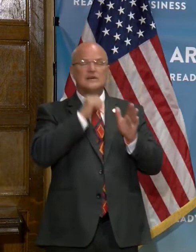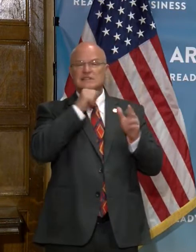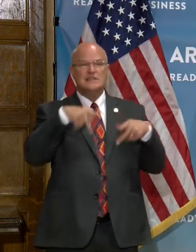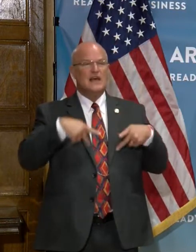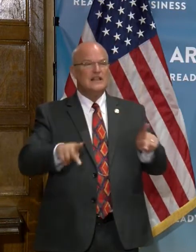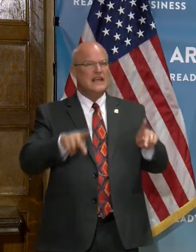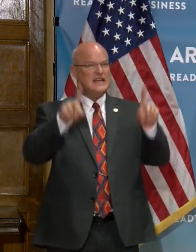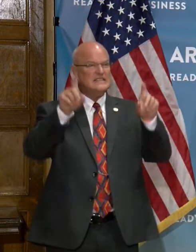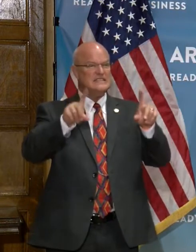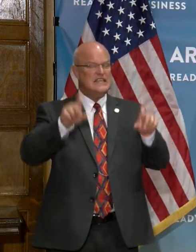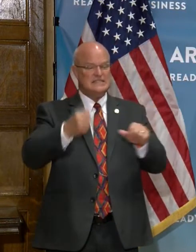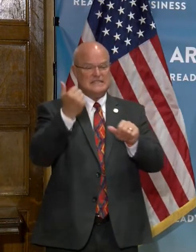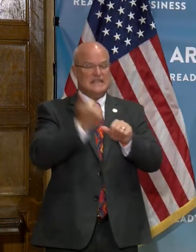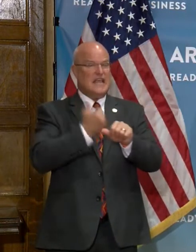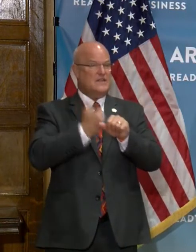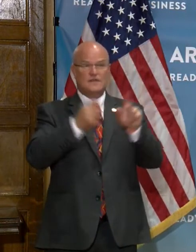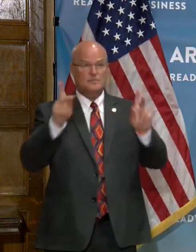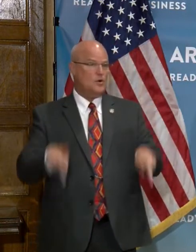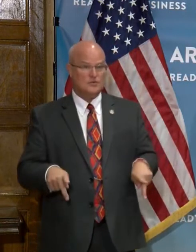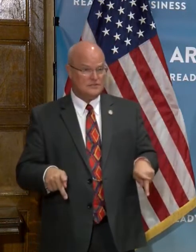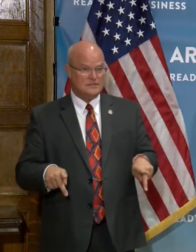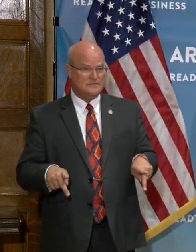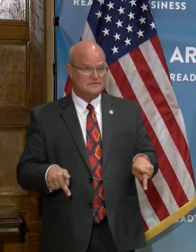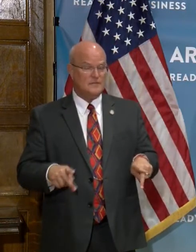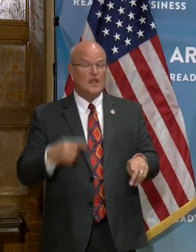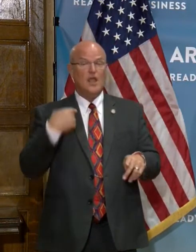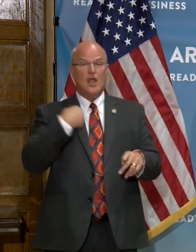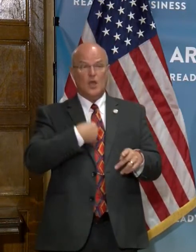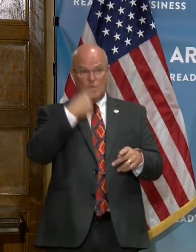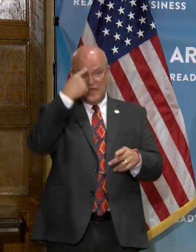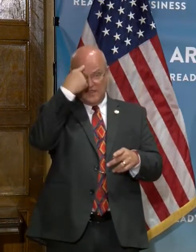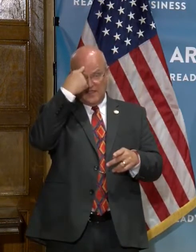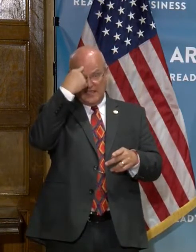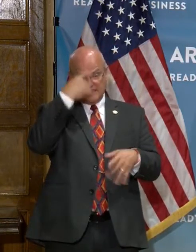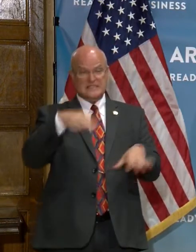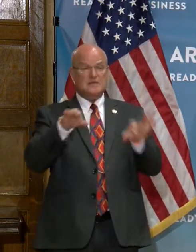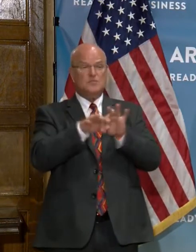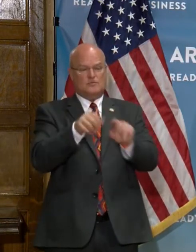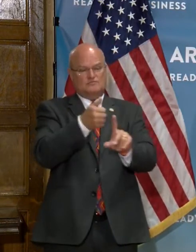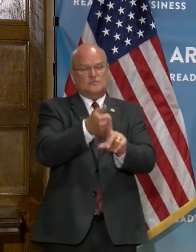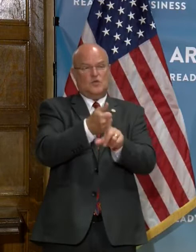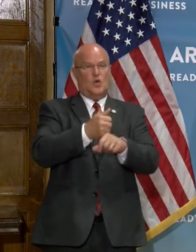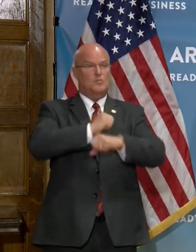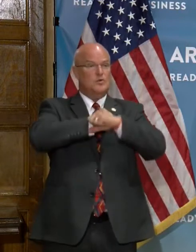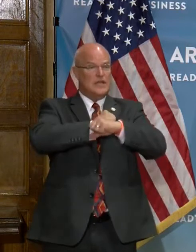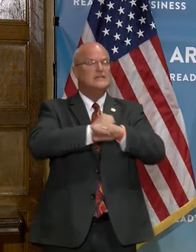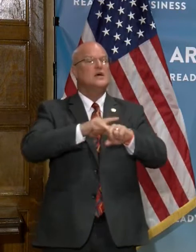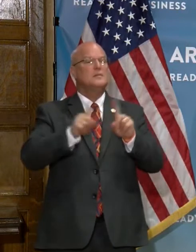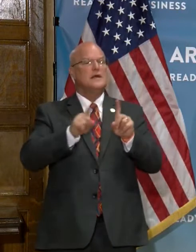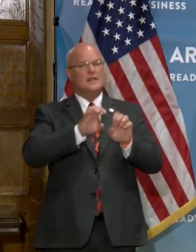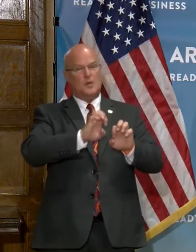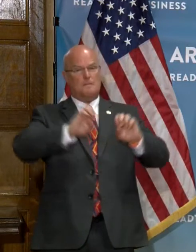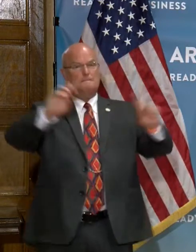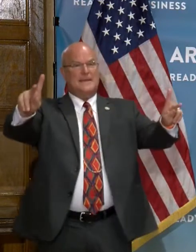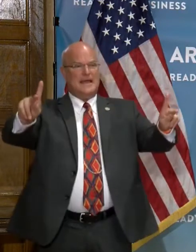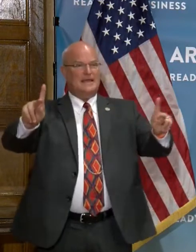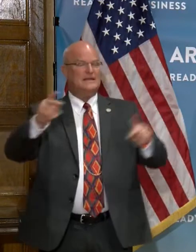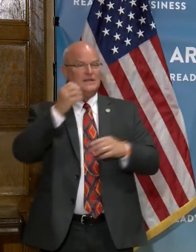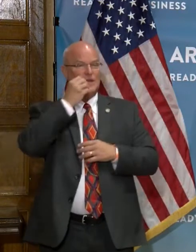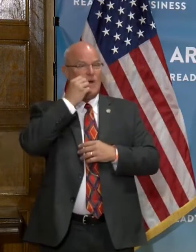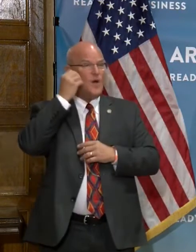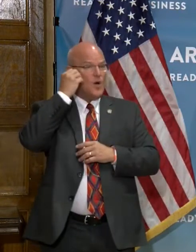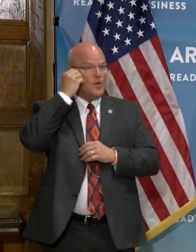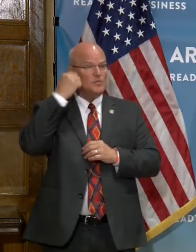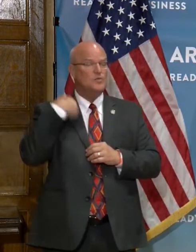allow testing for each guardsman. And we believe that that was important for their own protection, but also as they go back to their community,